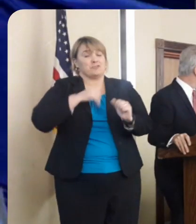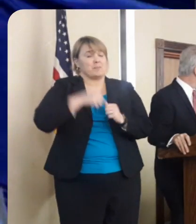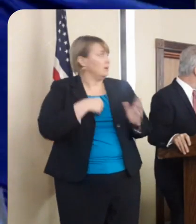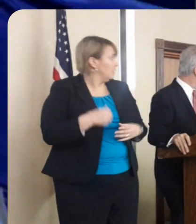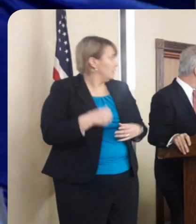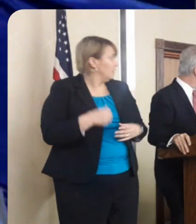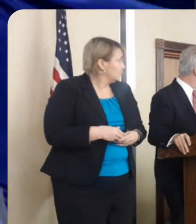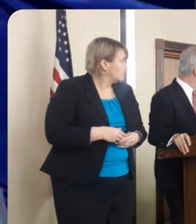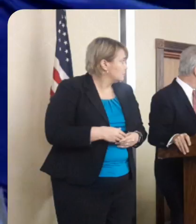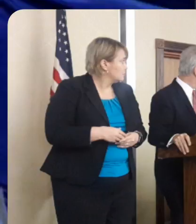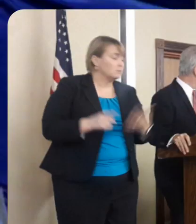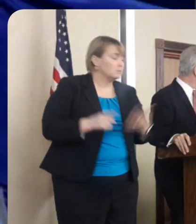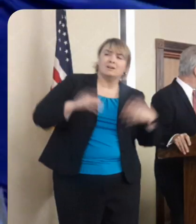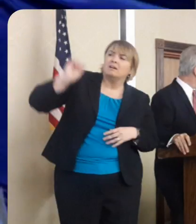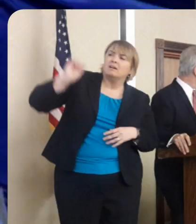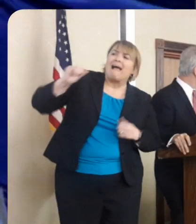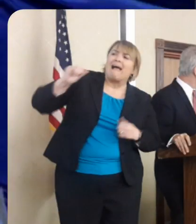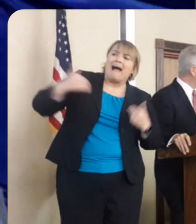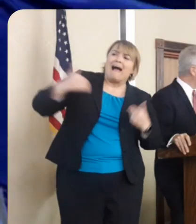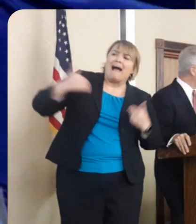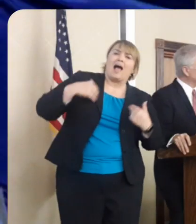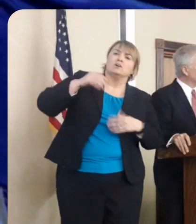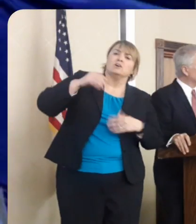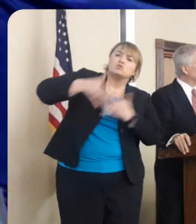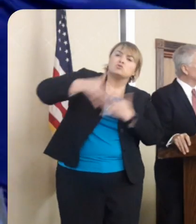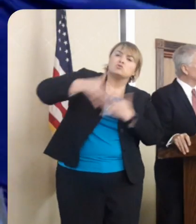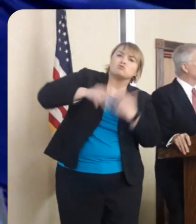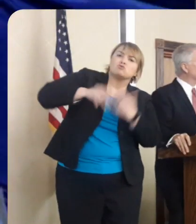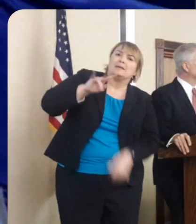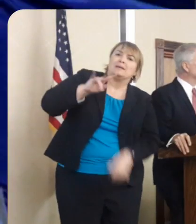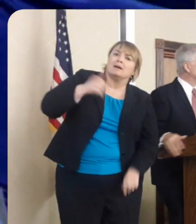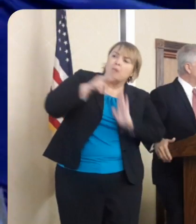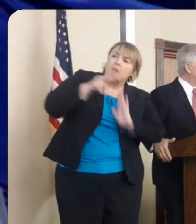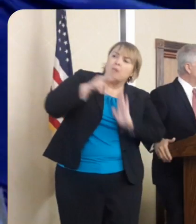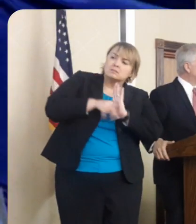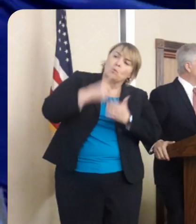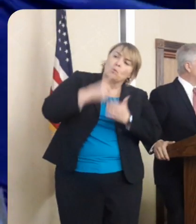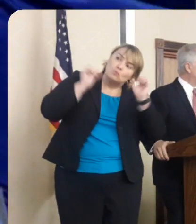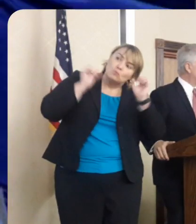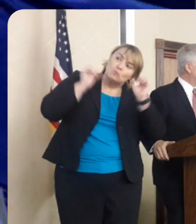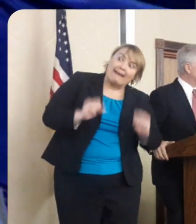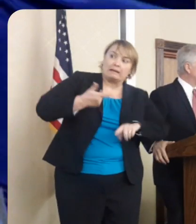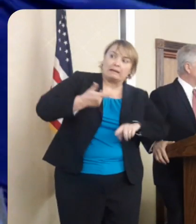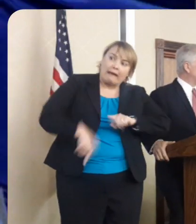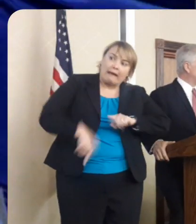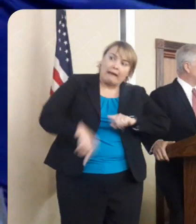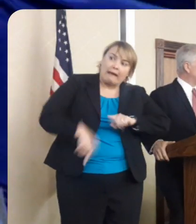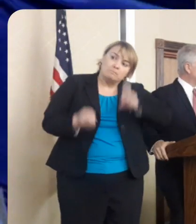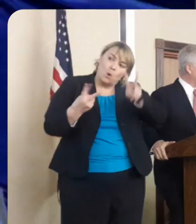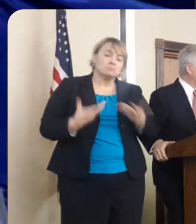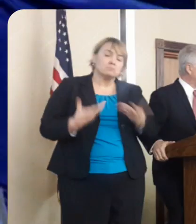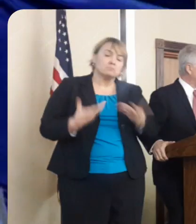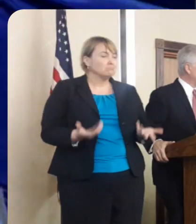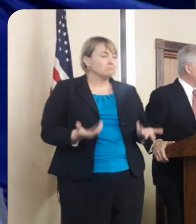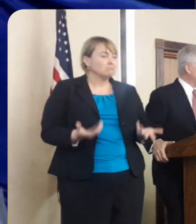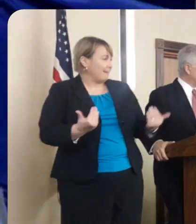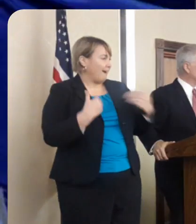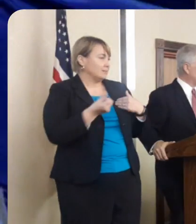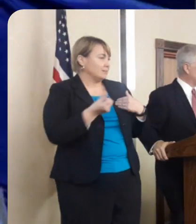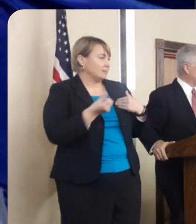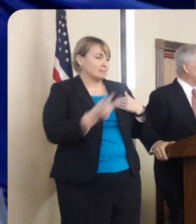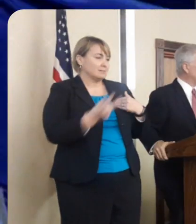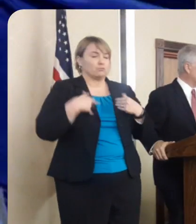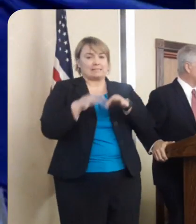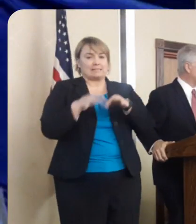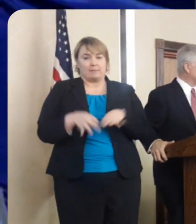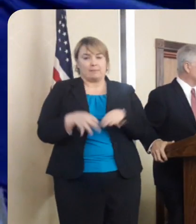there about what you can and cannot, post on Yeah, social there are multiple statements in there basically to the effect of you must remember that at